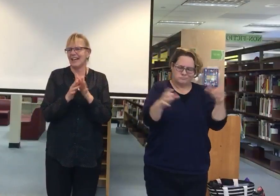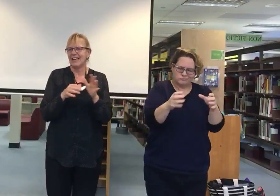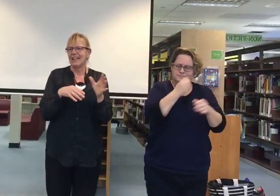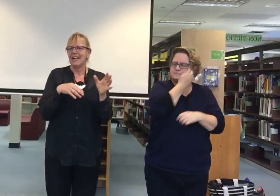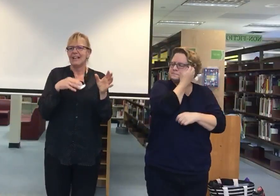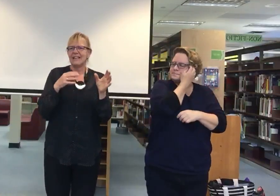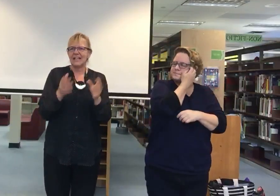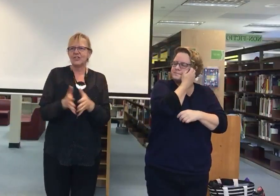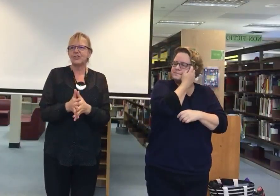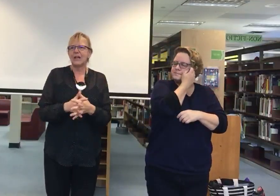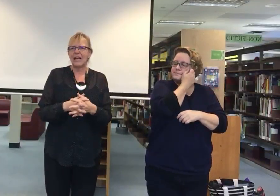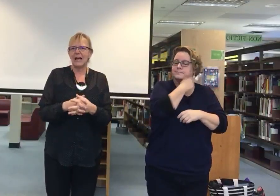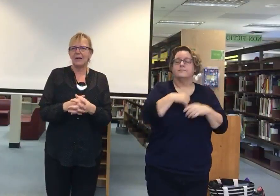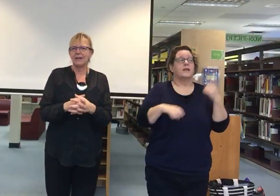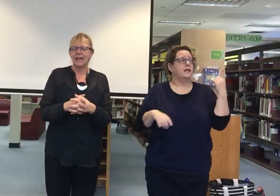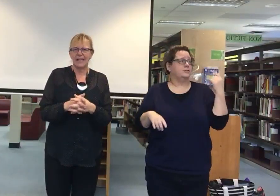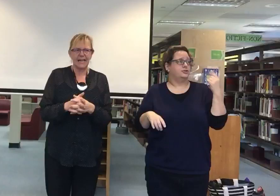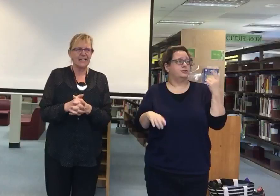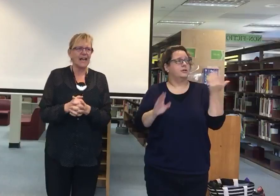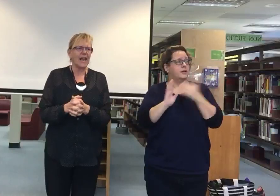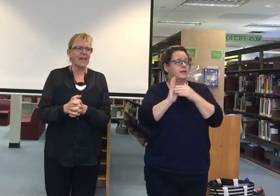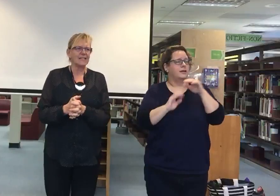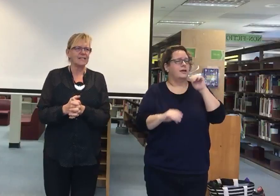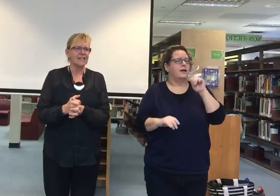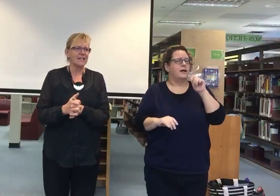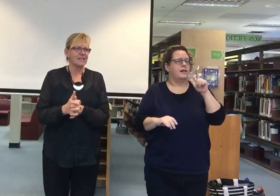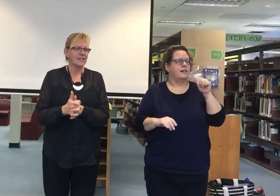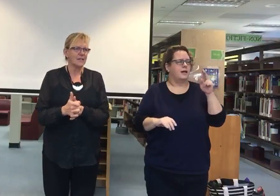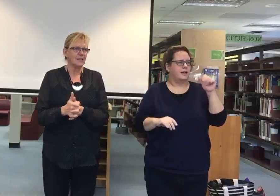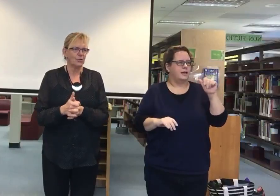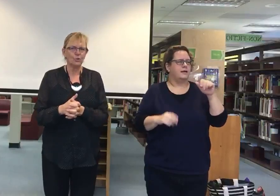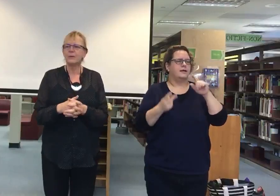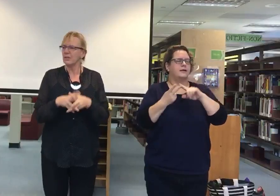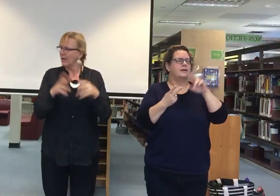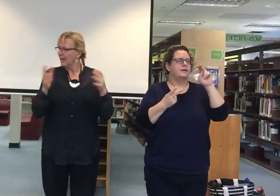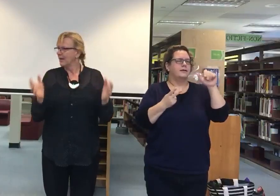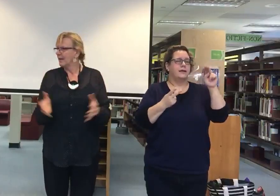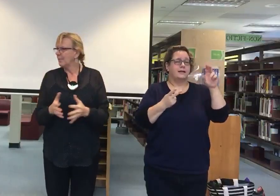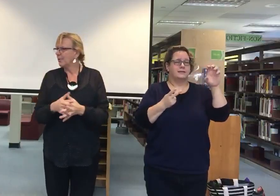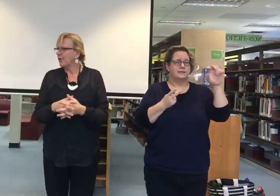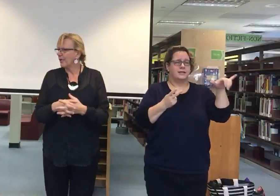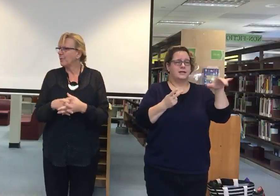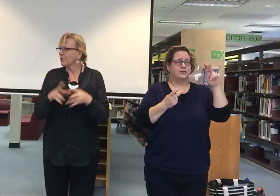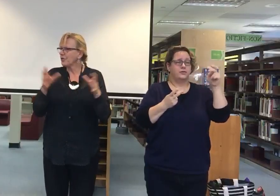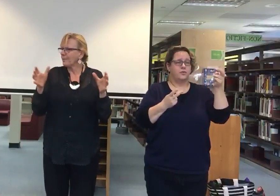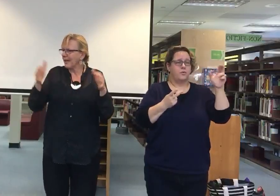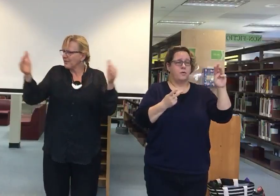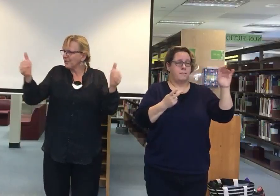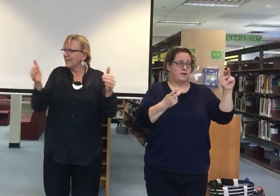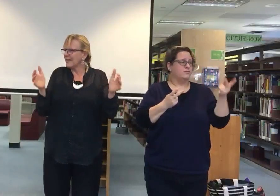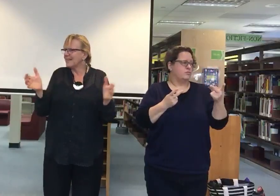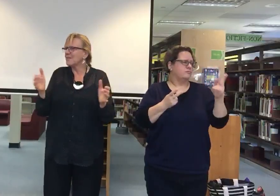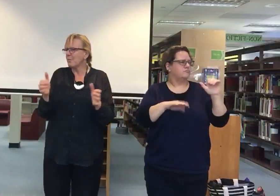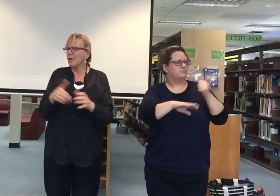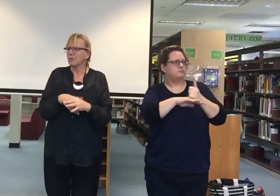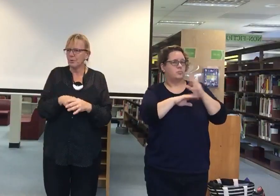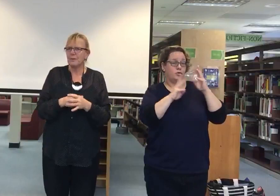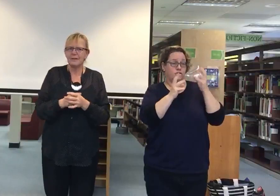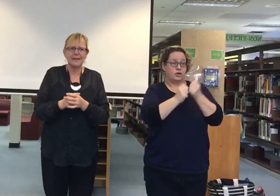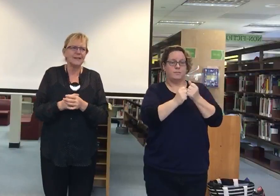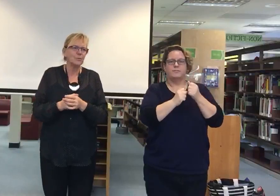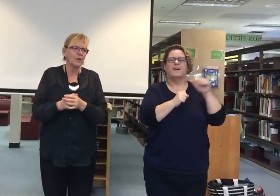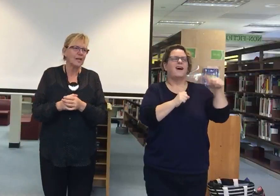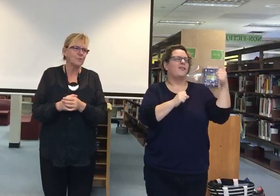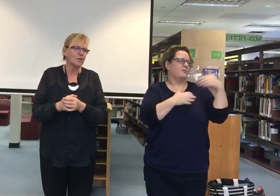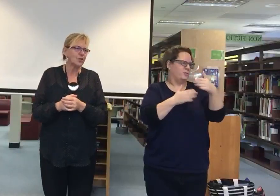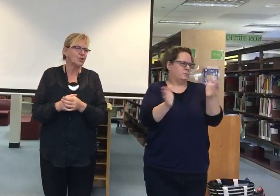then last year, Alana and Nancy Norman put on the workshop last year in the smaller room,